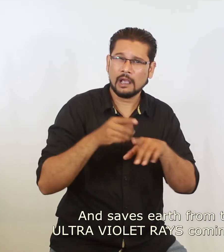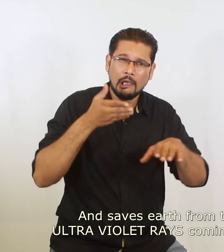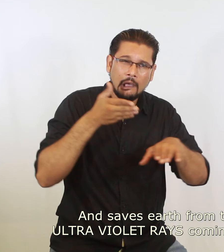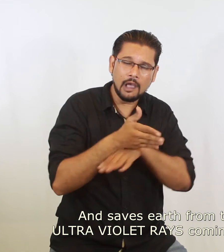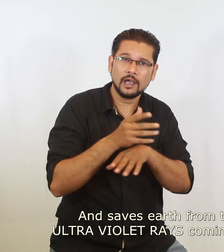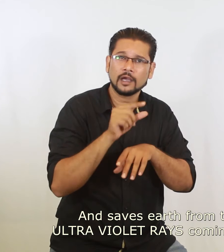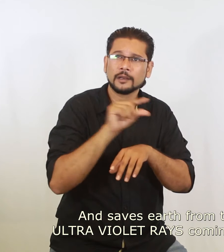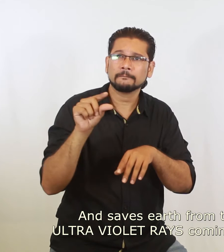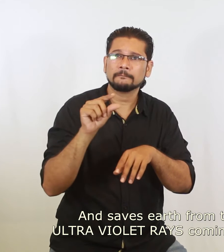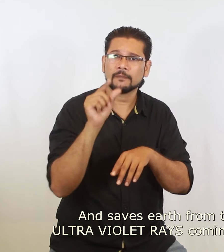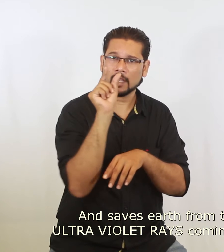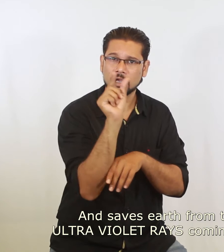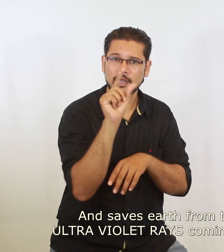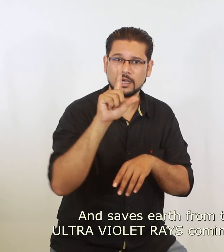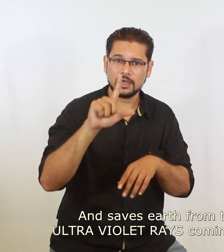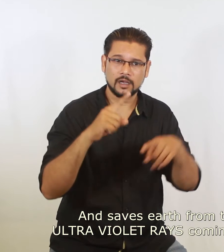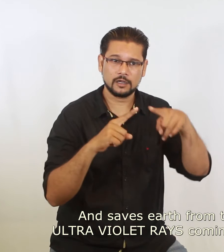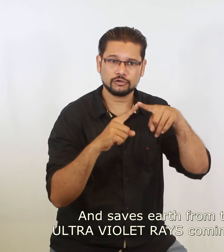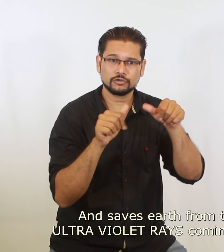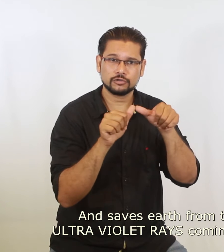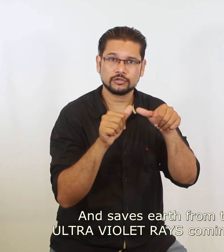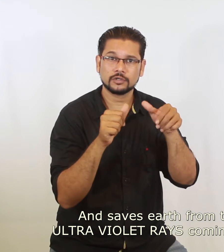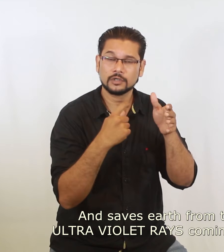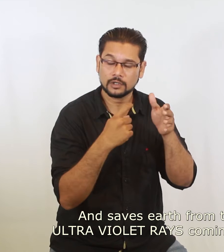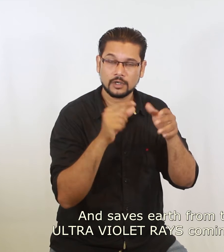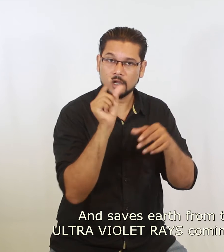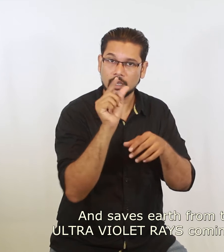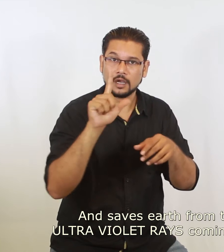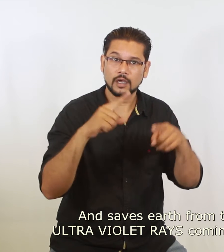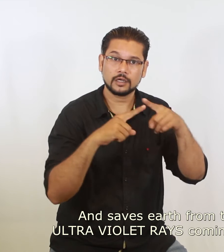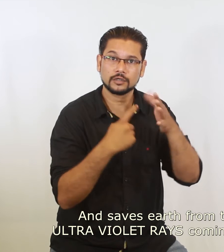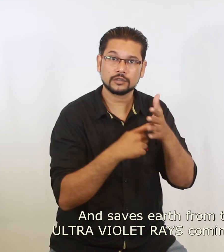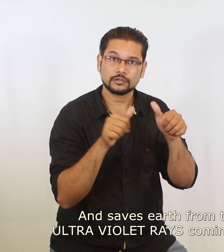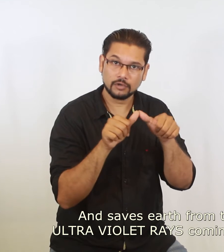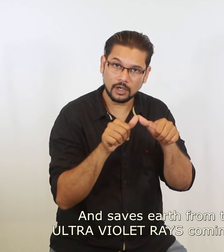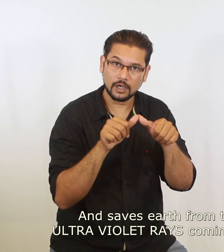and saves the Earth from the harmful ultraviolet rays coming from the sun,